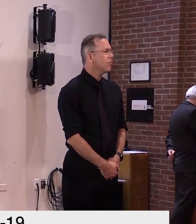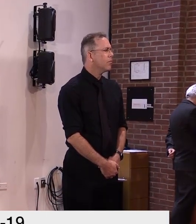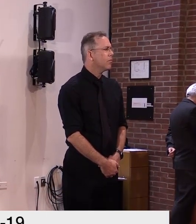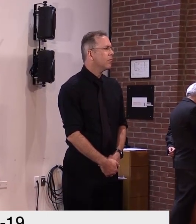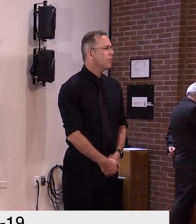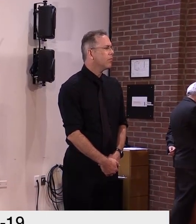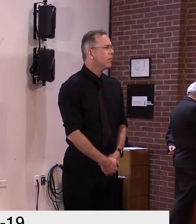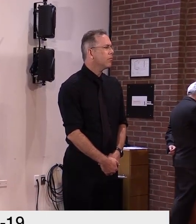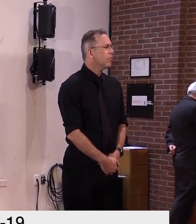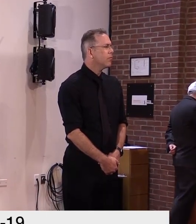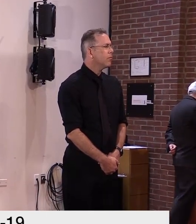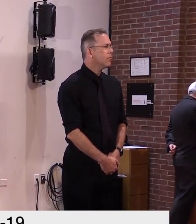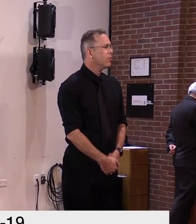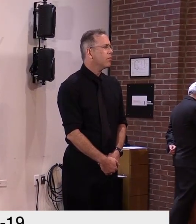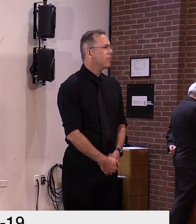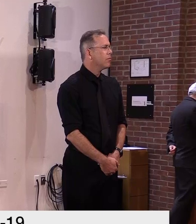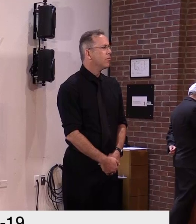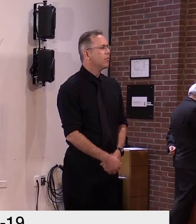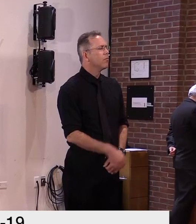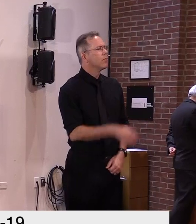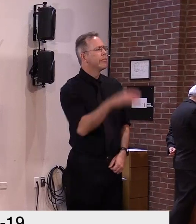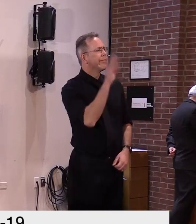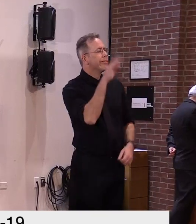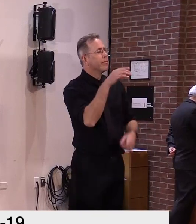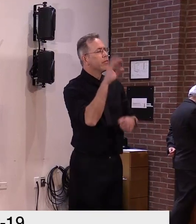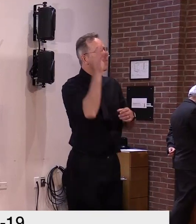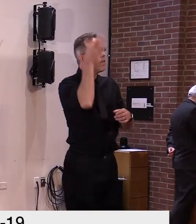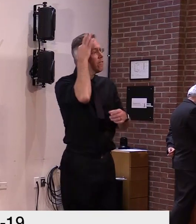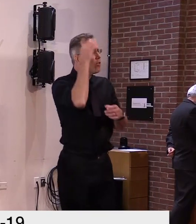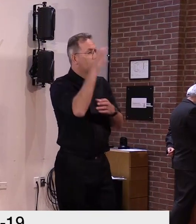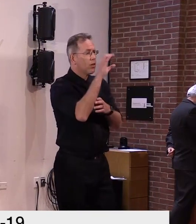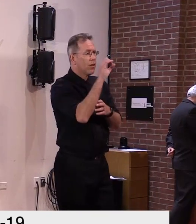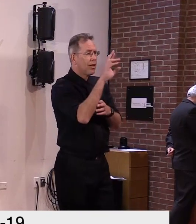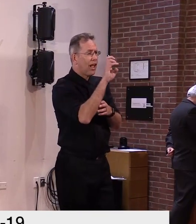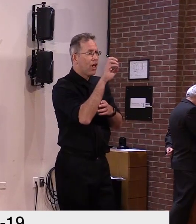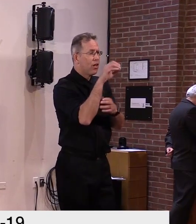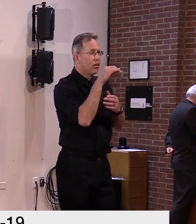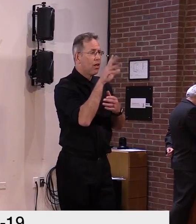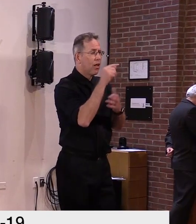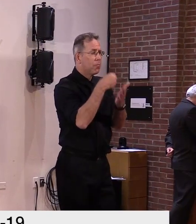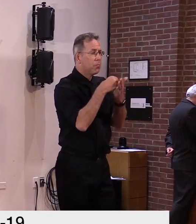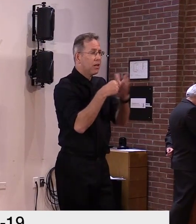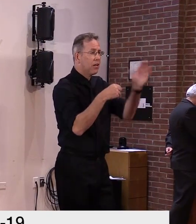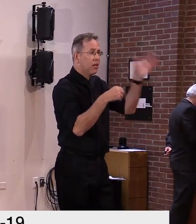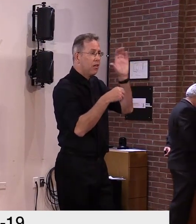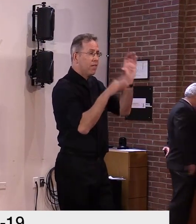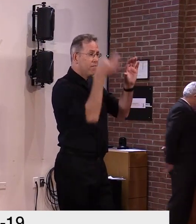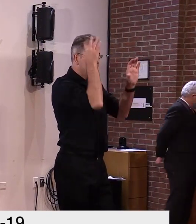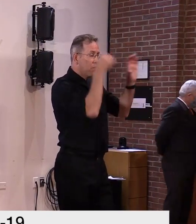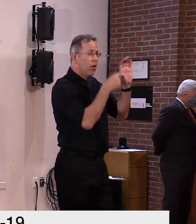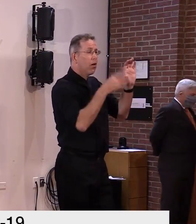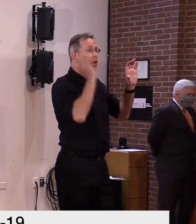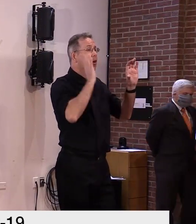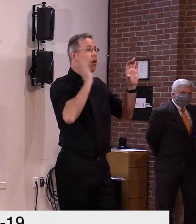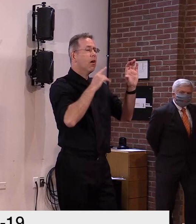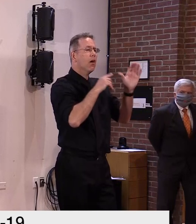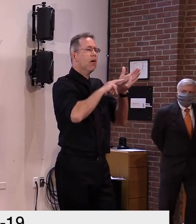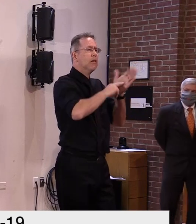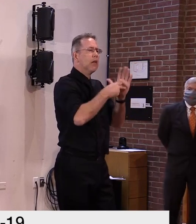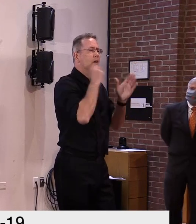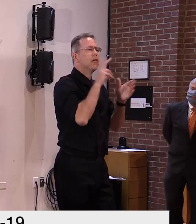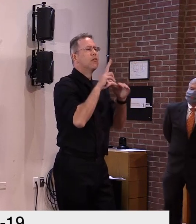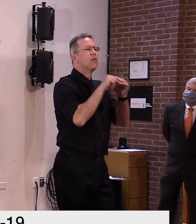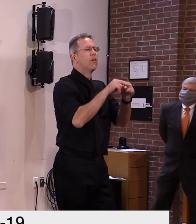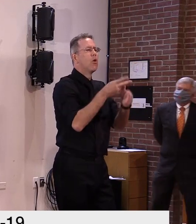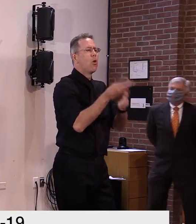how many Vermont businesses now know that what might have been a loan now been converted into a